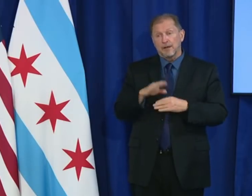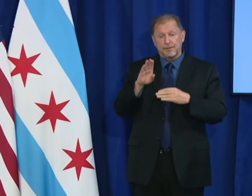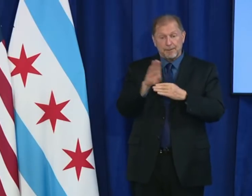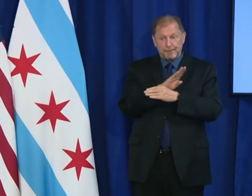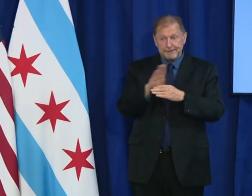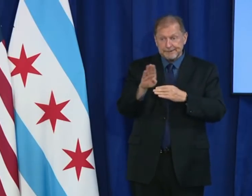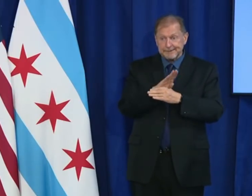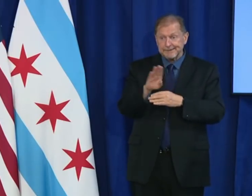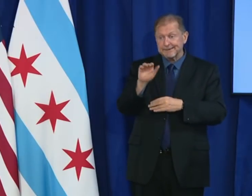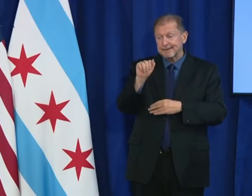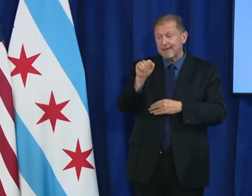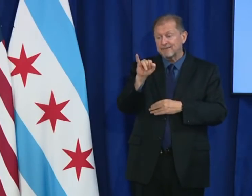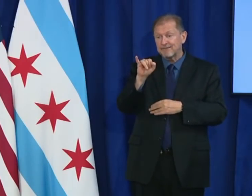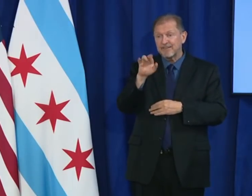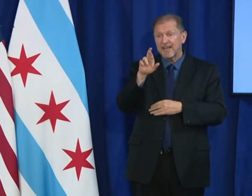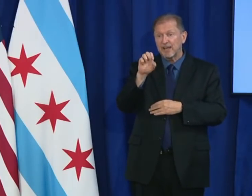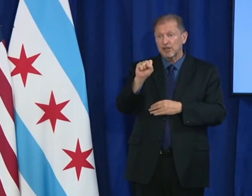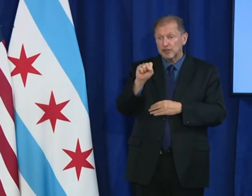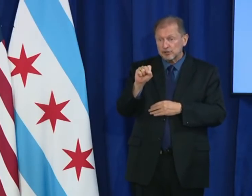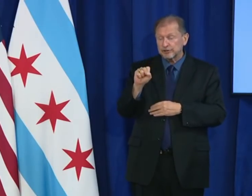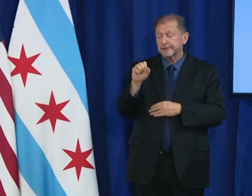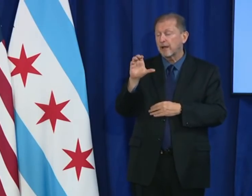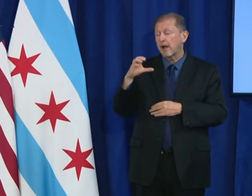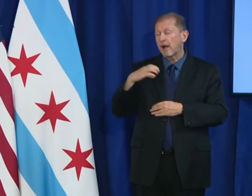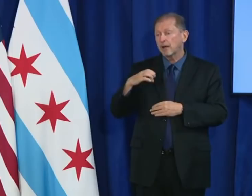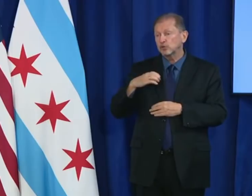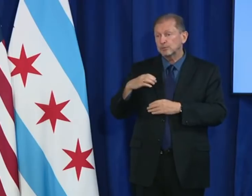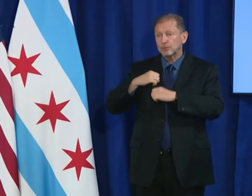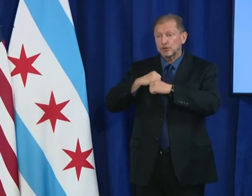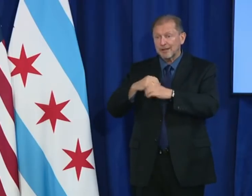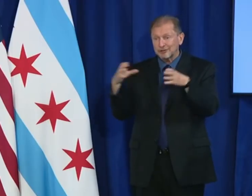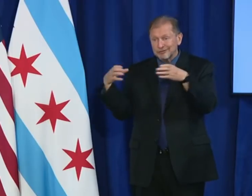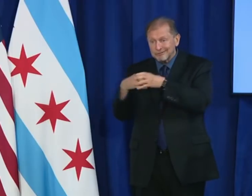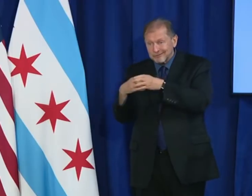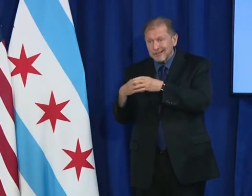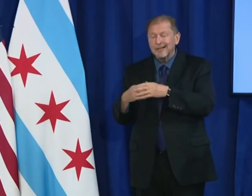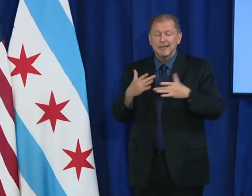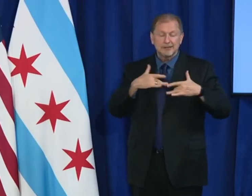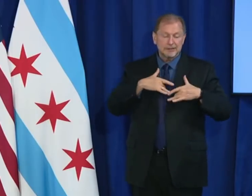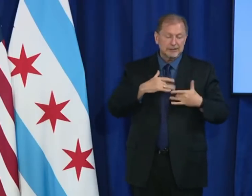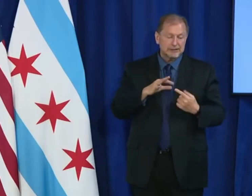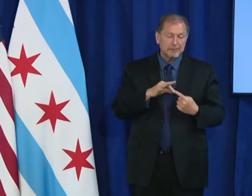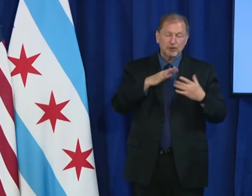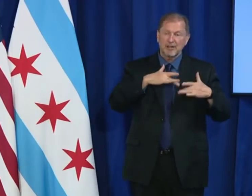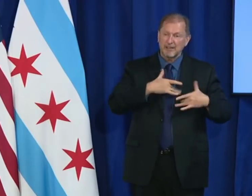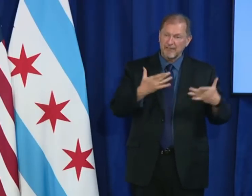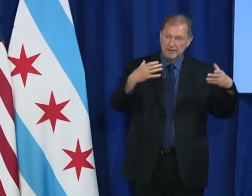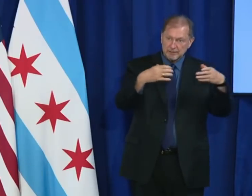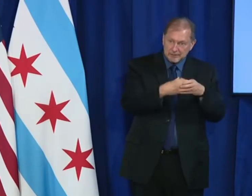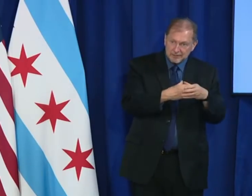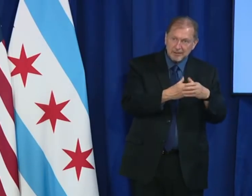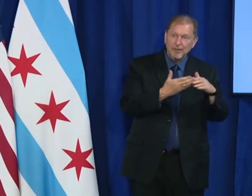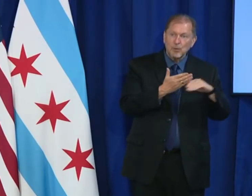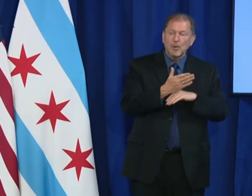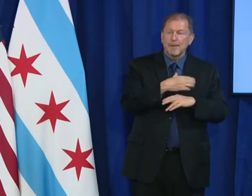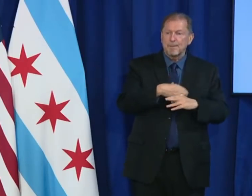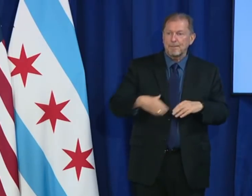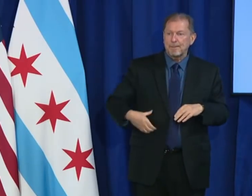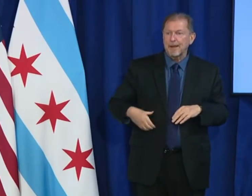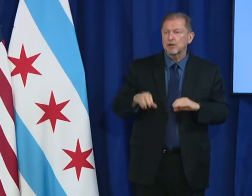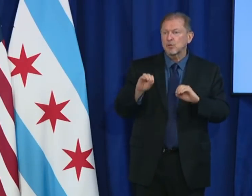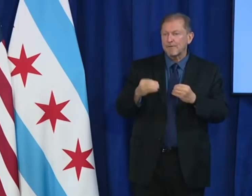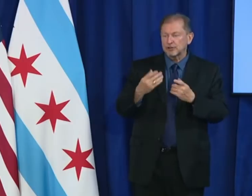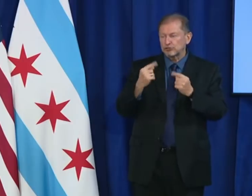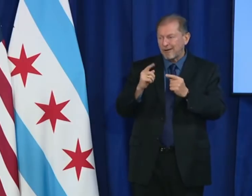Consumer Protection, through DCASE, the special events folks, through the mayor's office, through many others, to try to make sure that